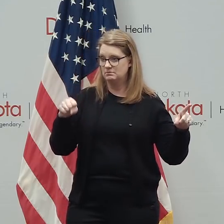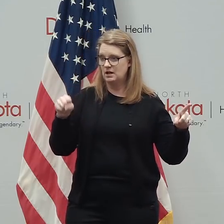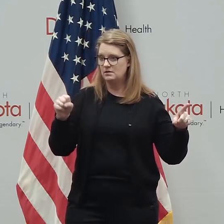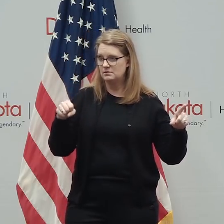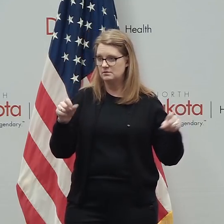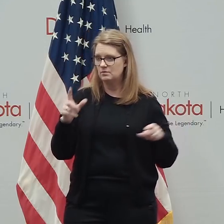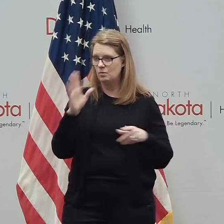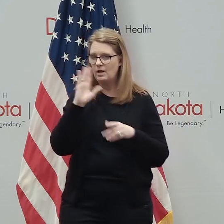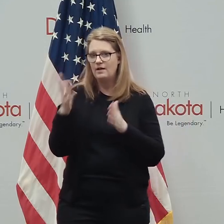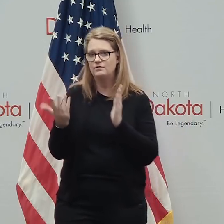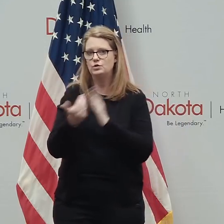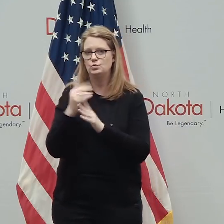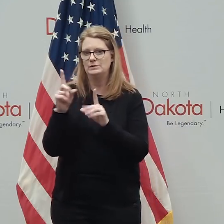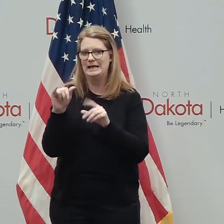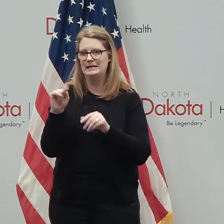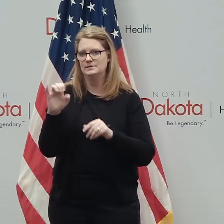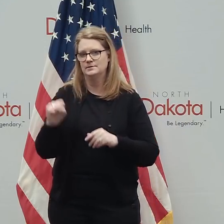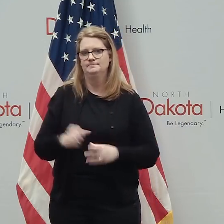yes.